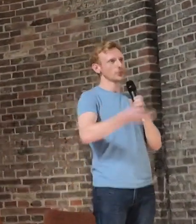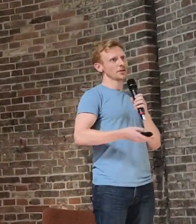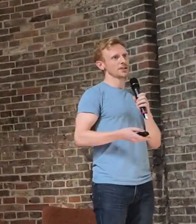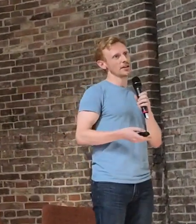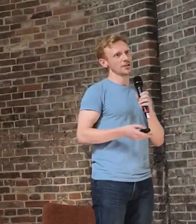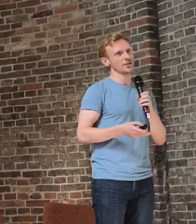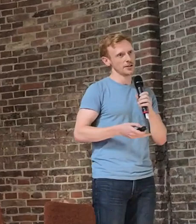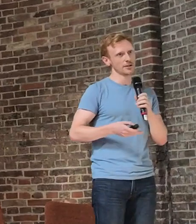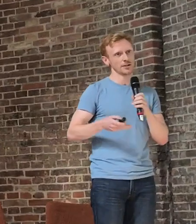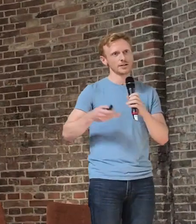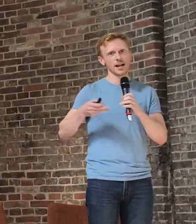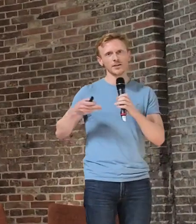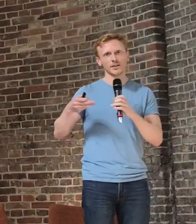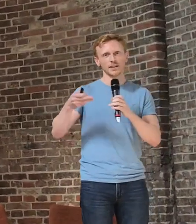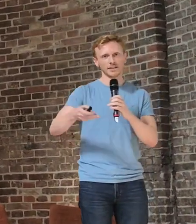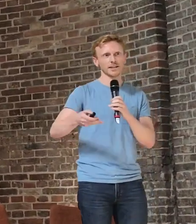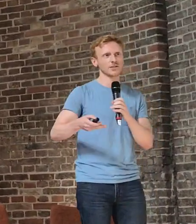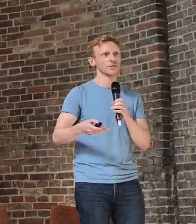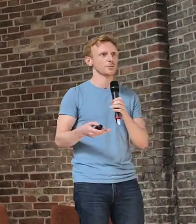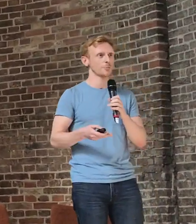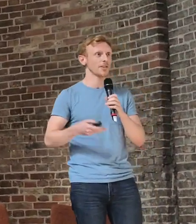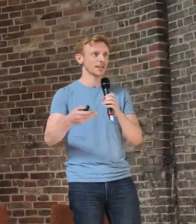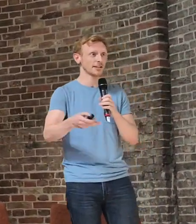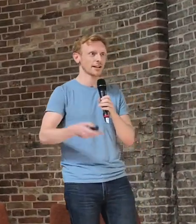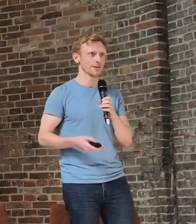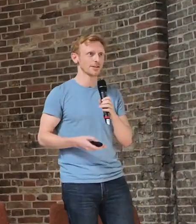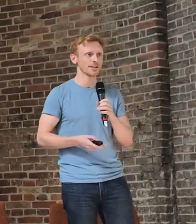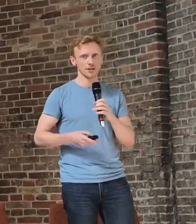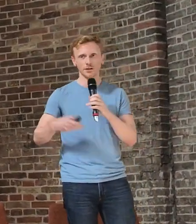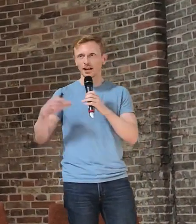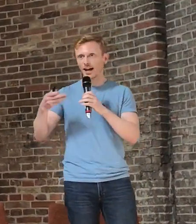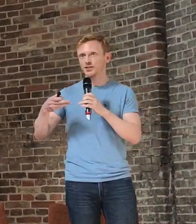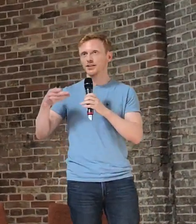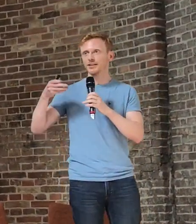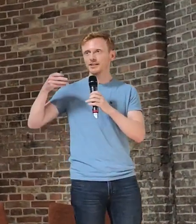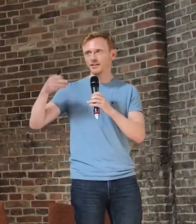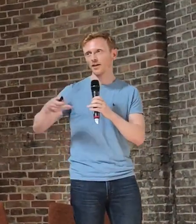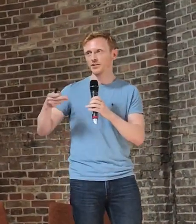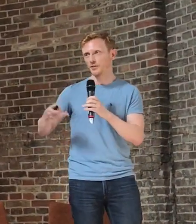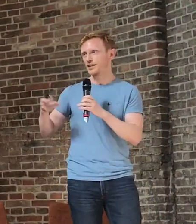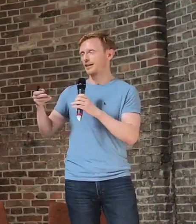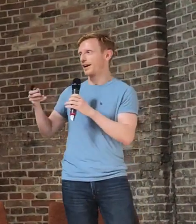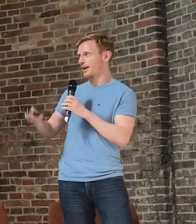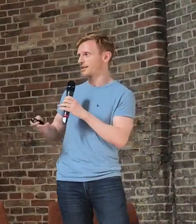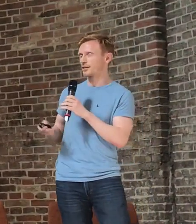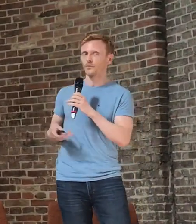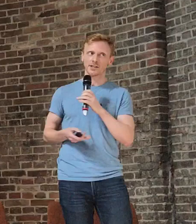Google search that you can enter data into with sign language. So you can actually search using ASL, for